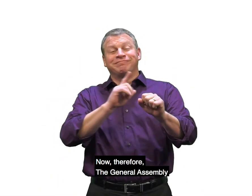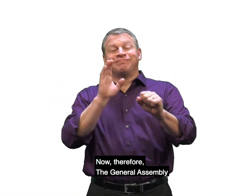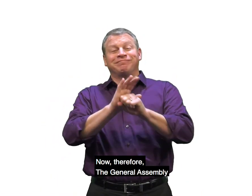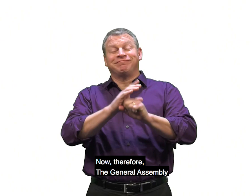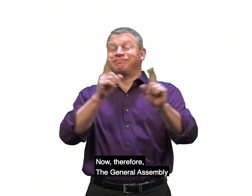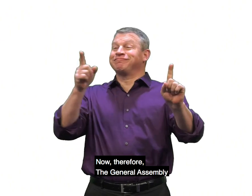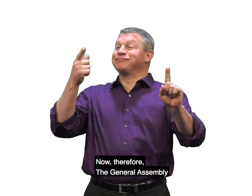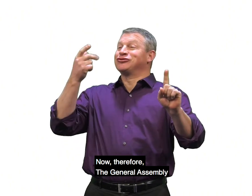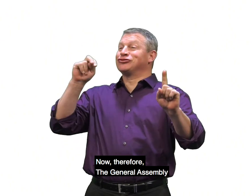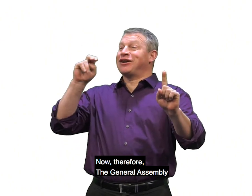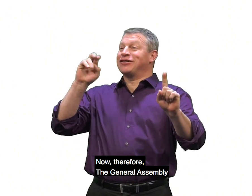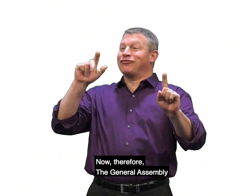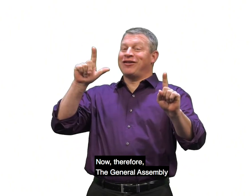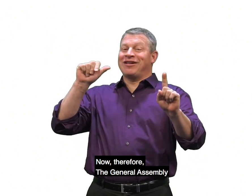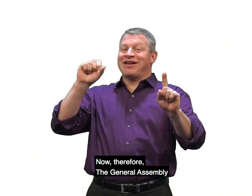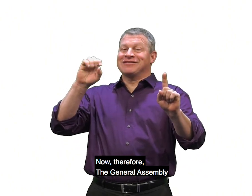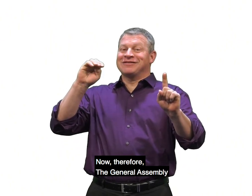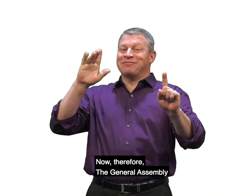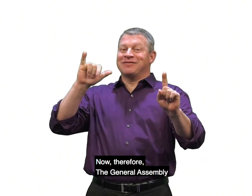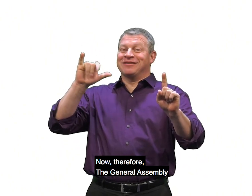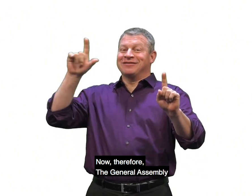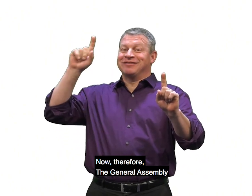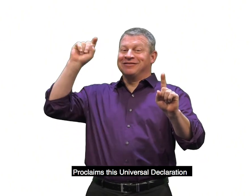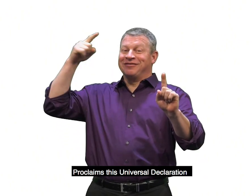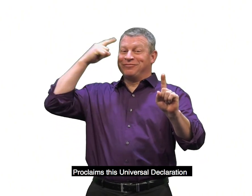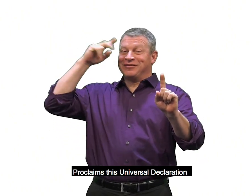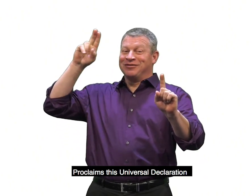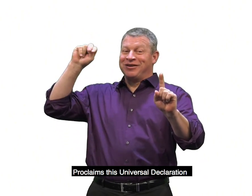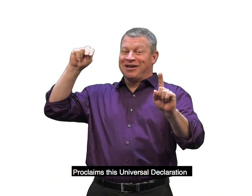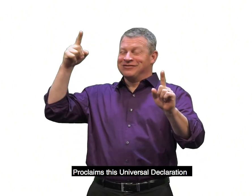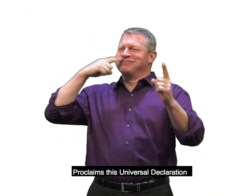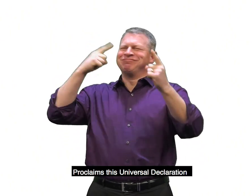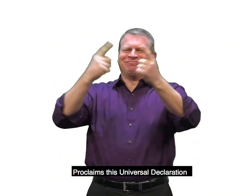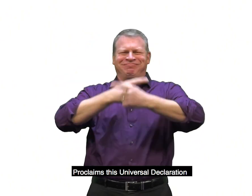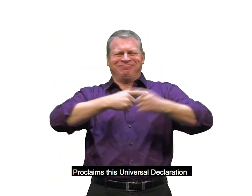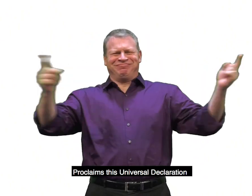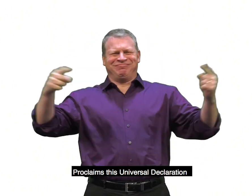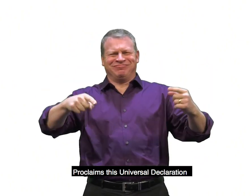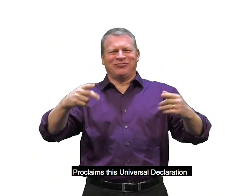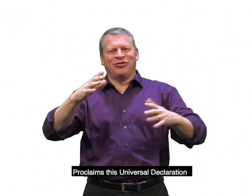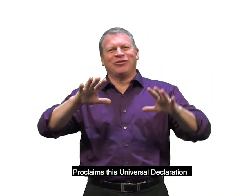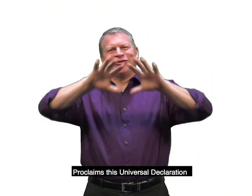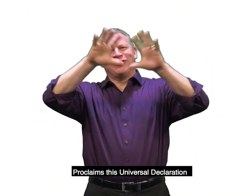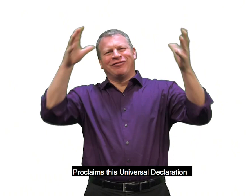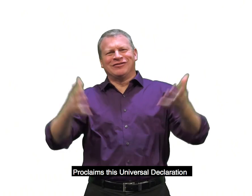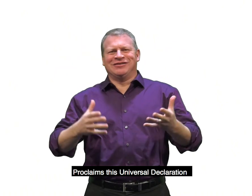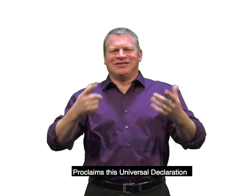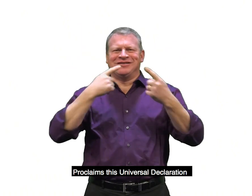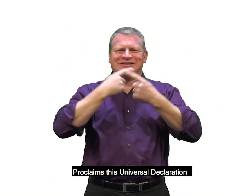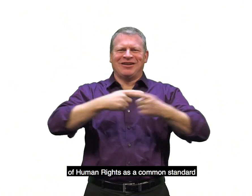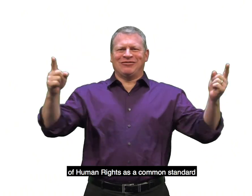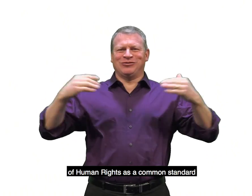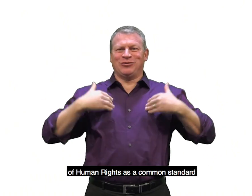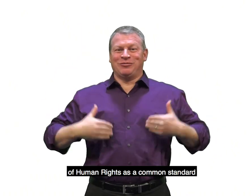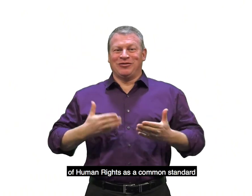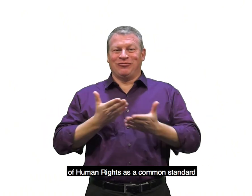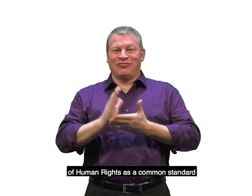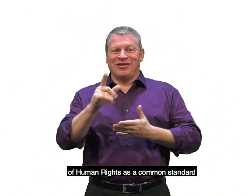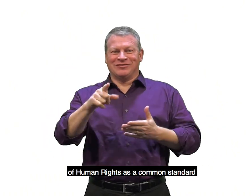Now, therefore, the General Assembly proclaims this Universal Declaration of Human Rights